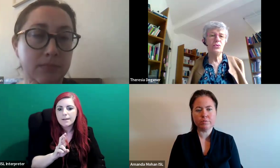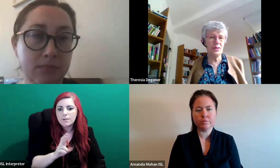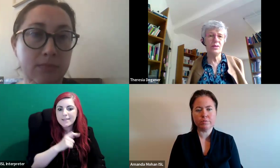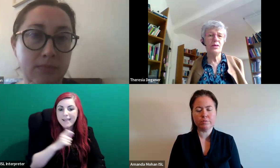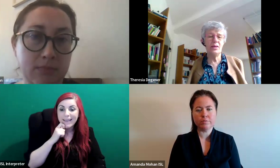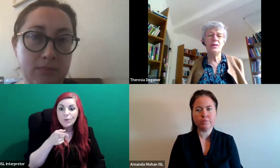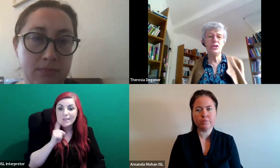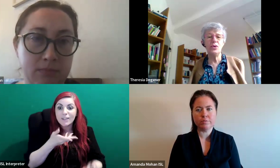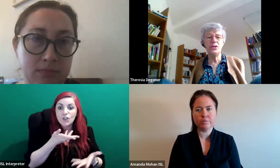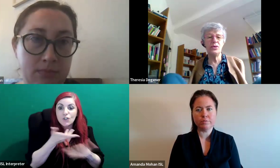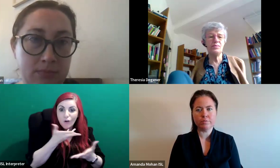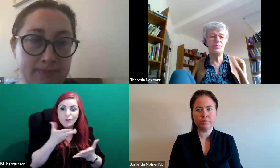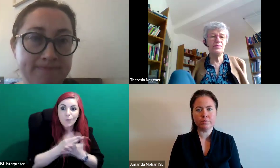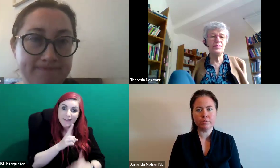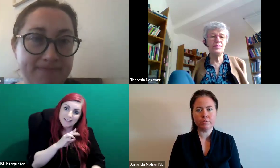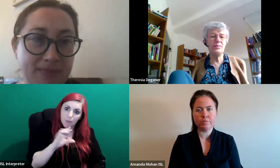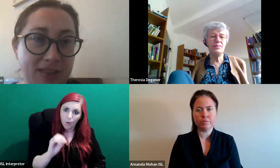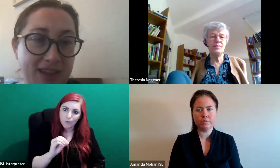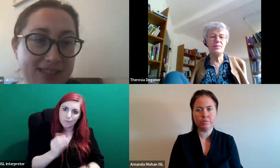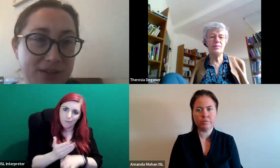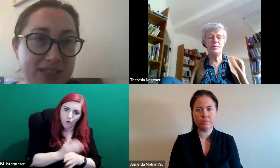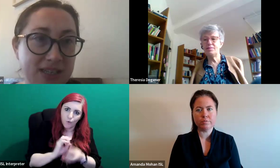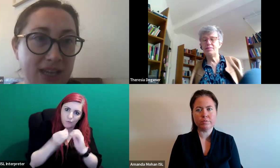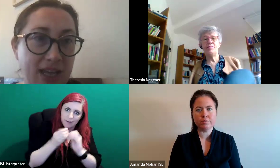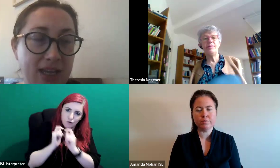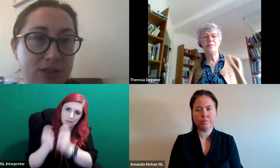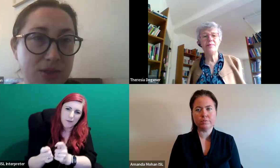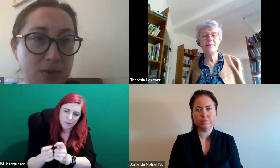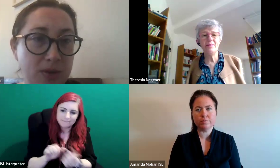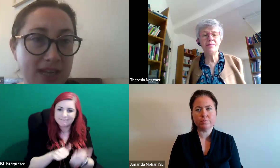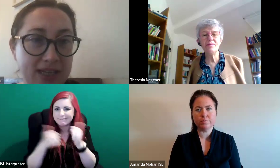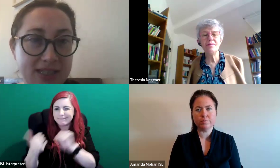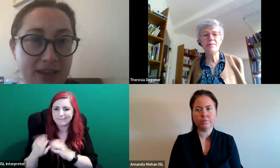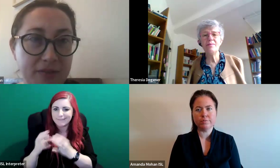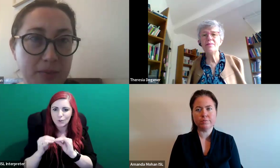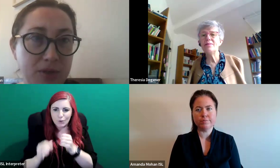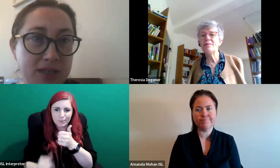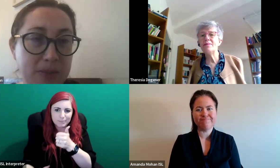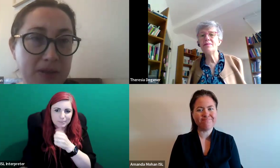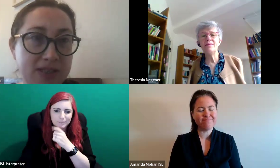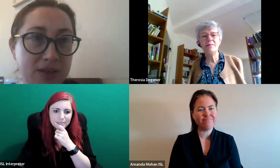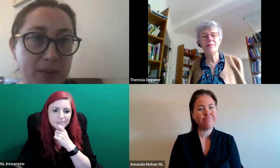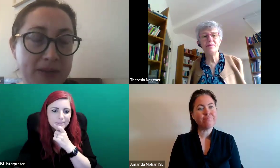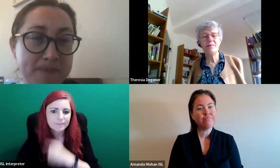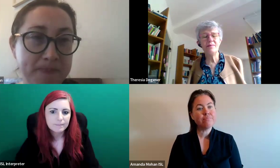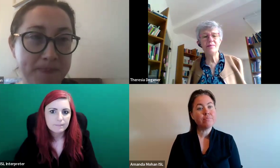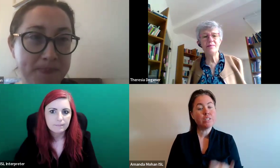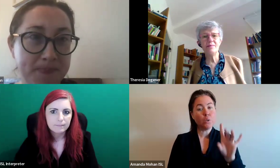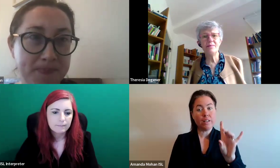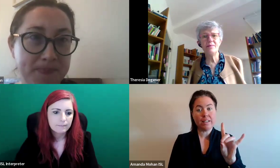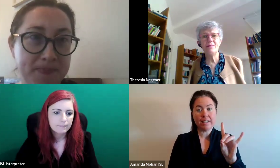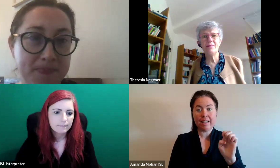consulted with so-and-so. Thanks, Theresia. Hege, do you want to add to that from your experience in